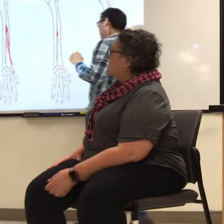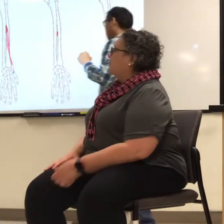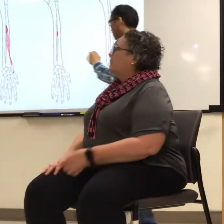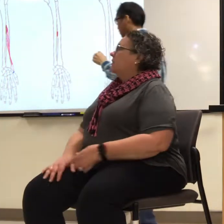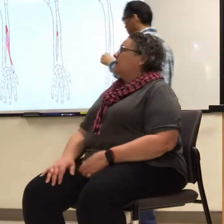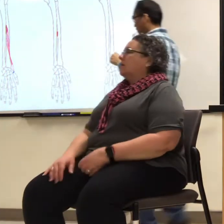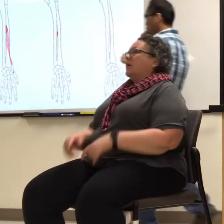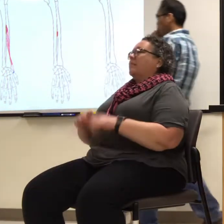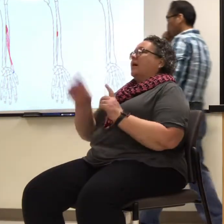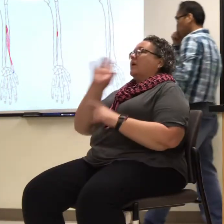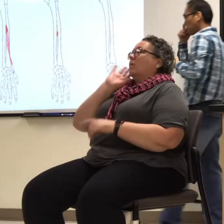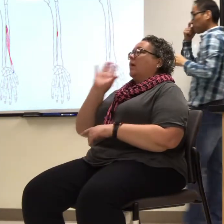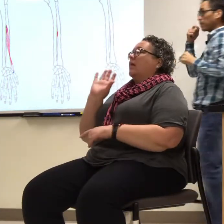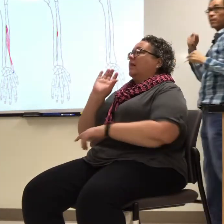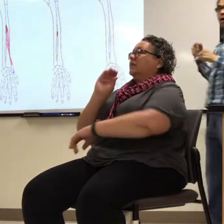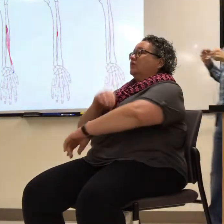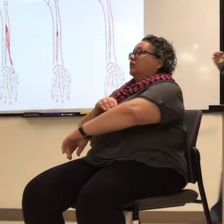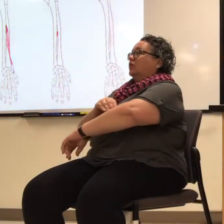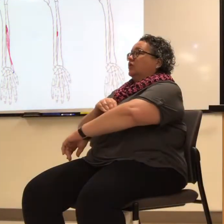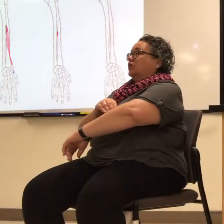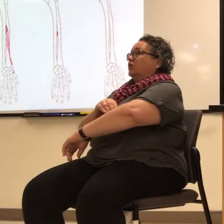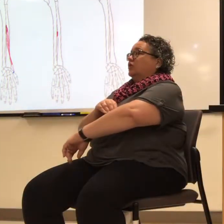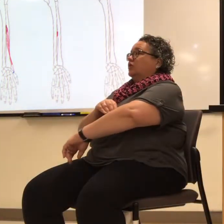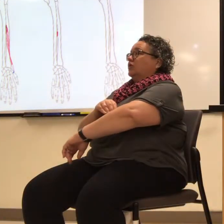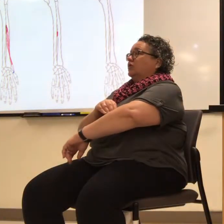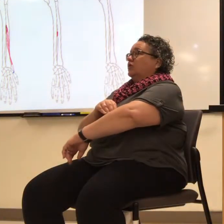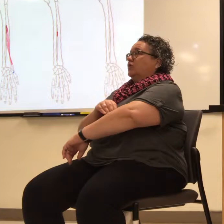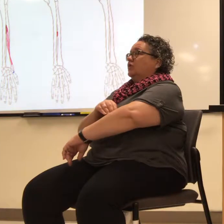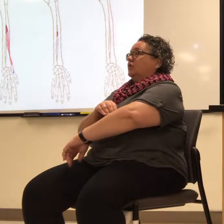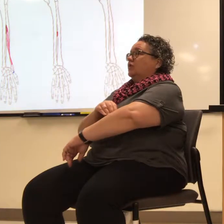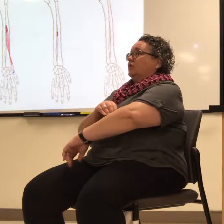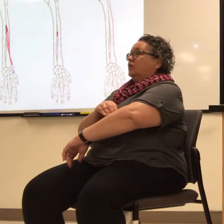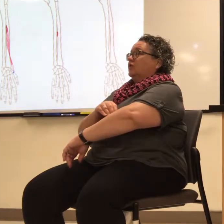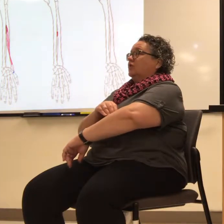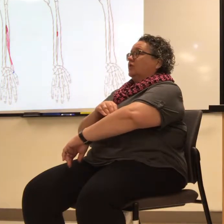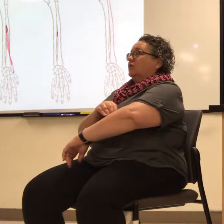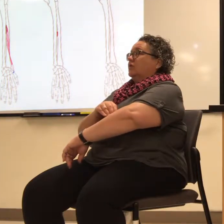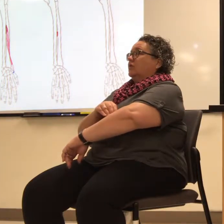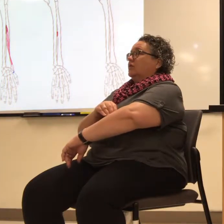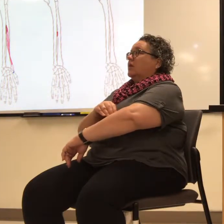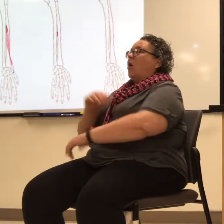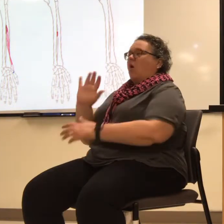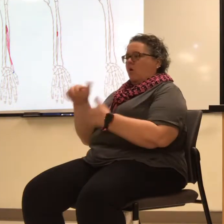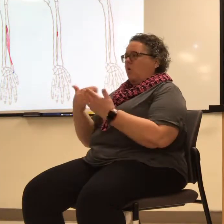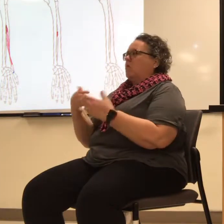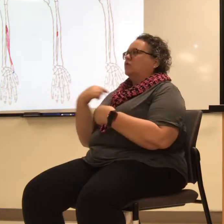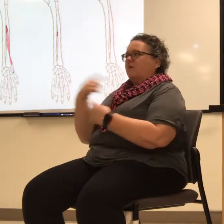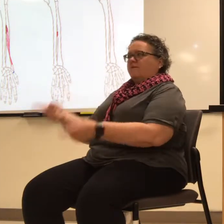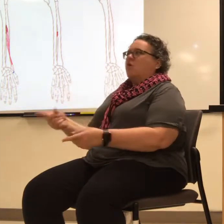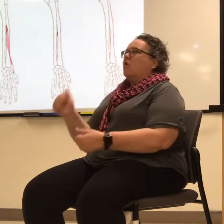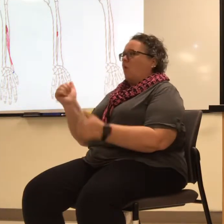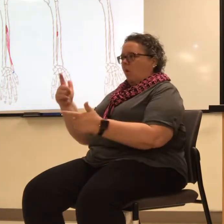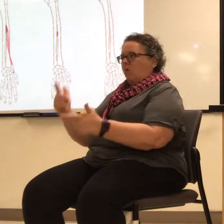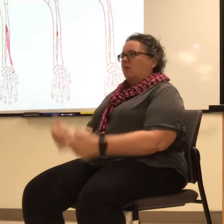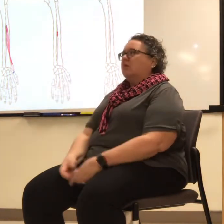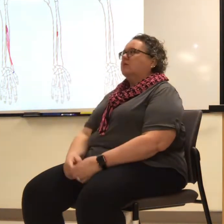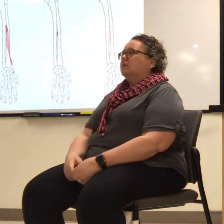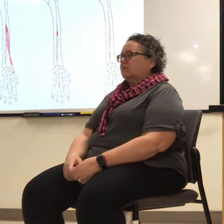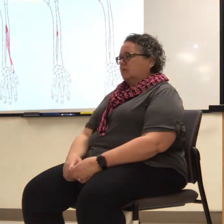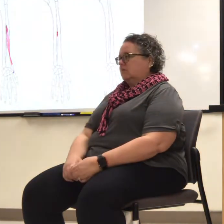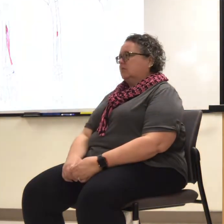But it's going to insert on the proximal phalanx of the thumb.